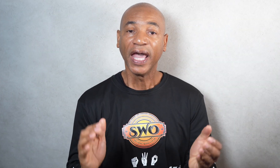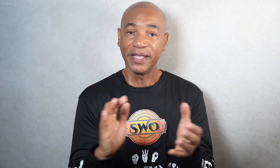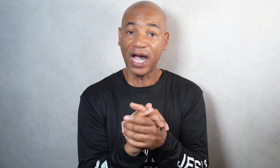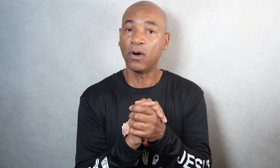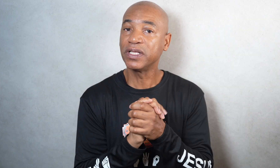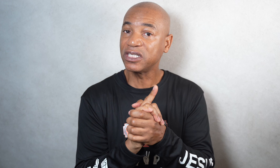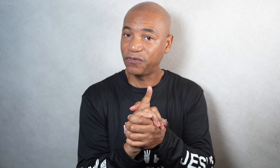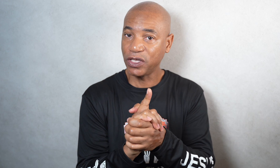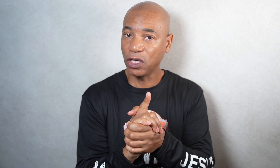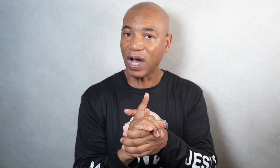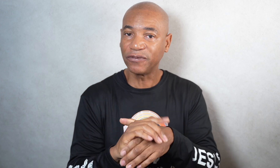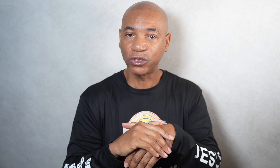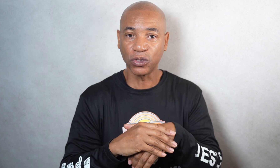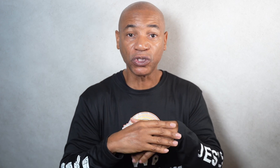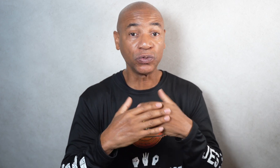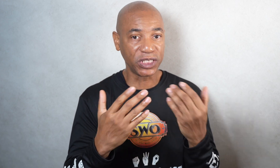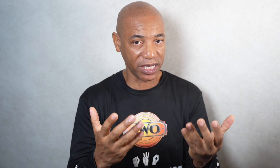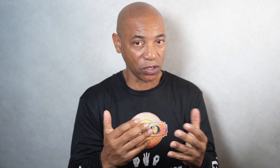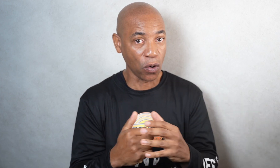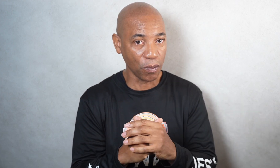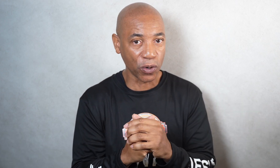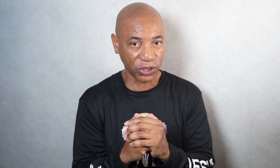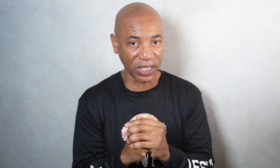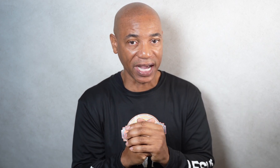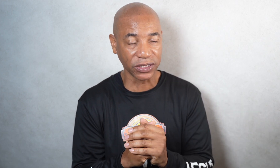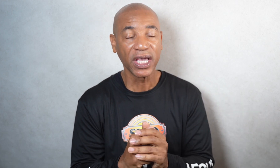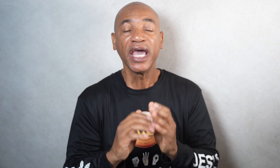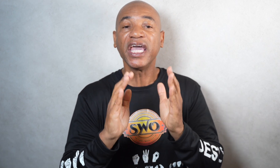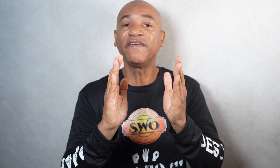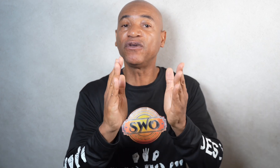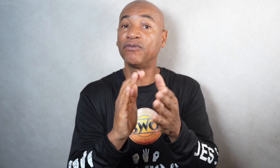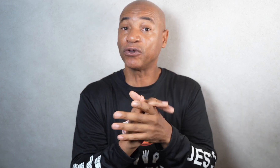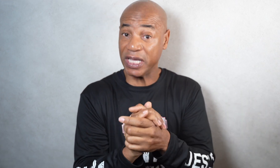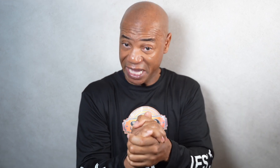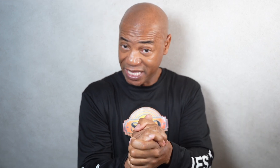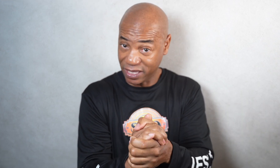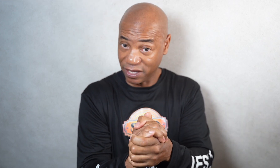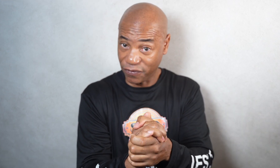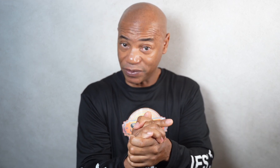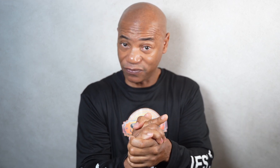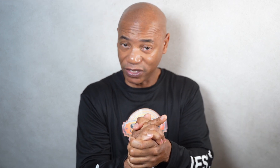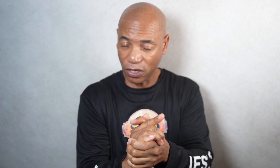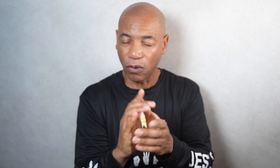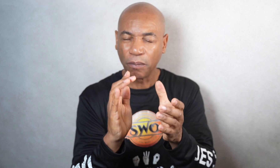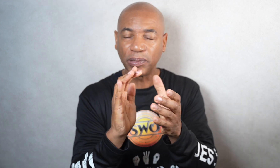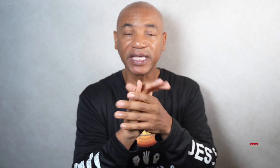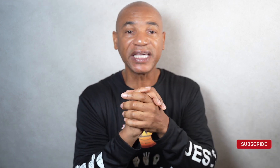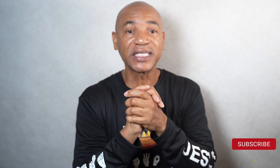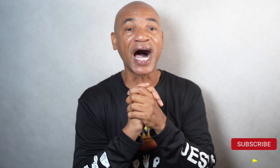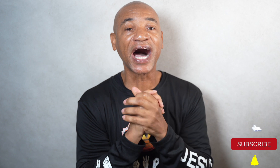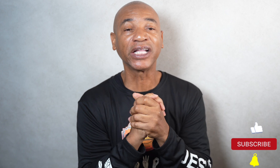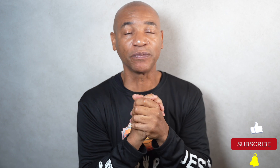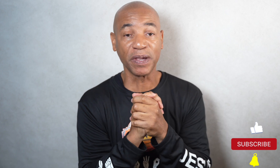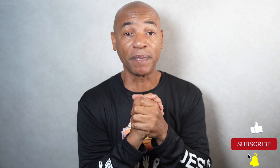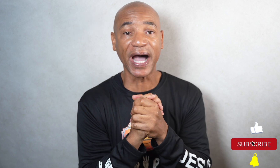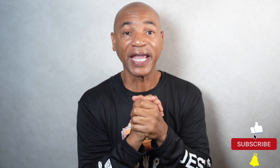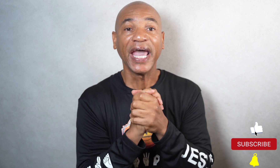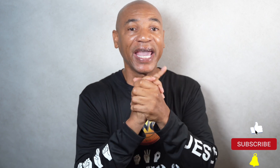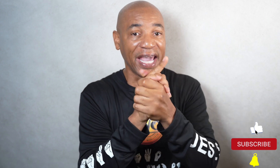Now on this video, I've shown you 10 or more signs. If you've learned anything from this video, please honor me by hitting